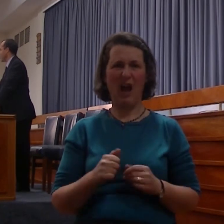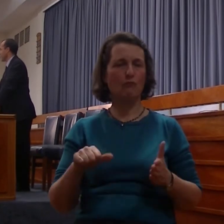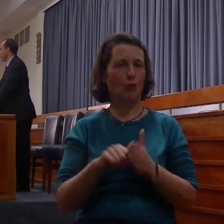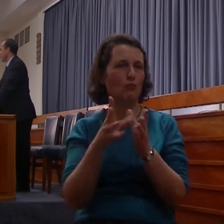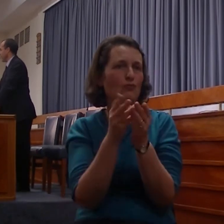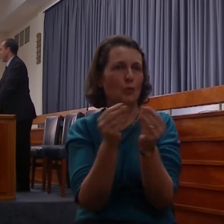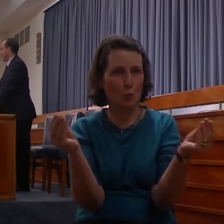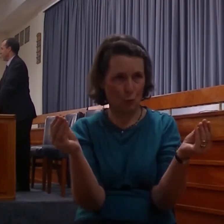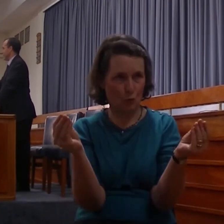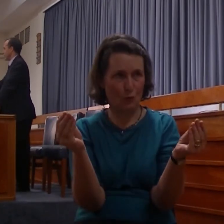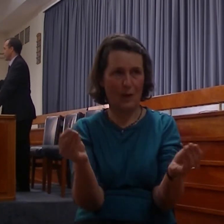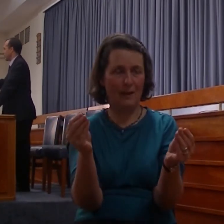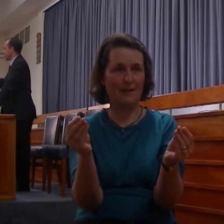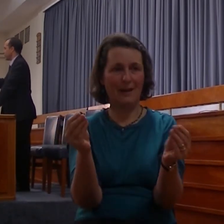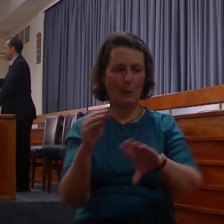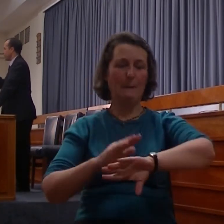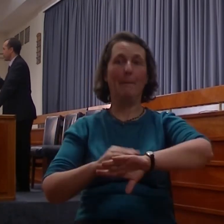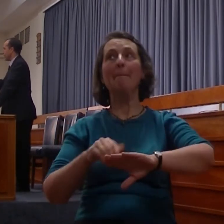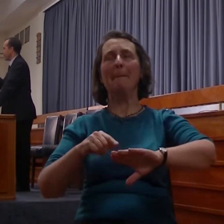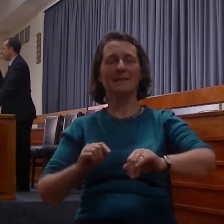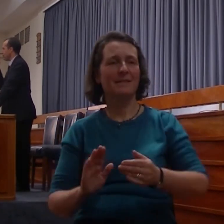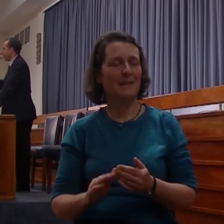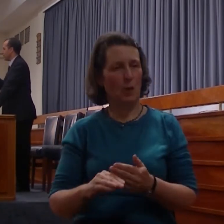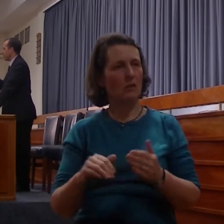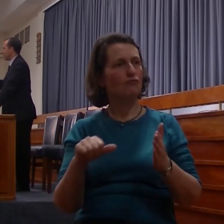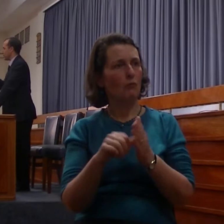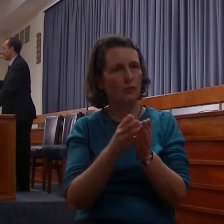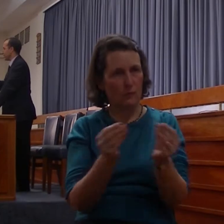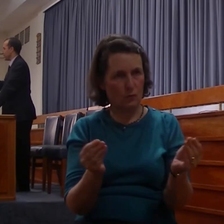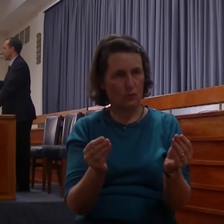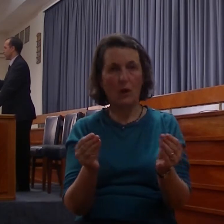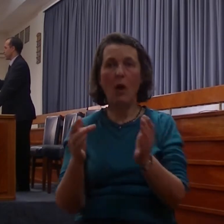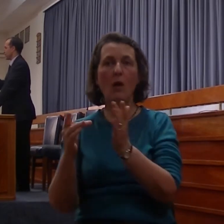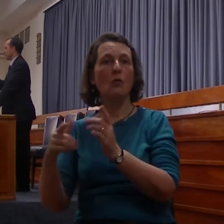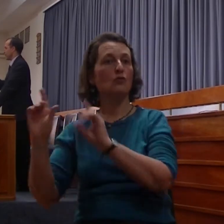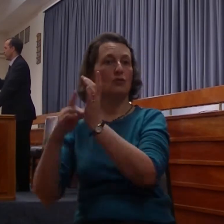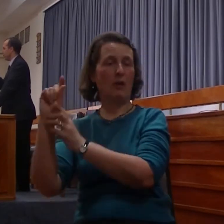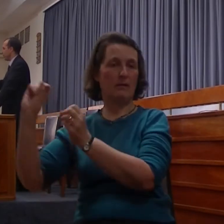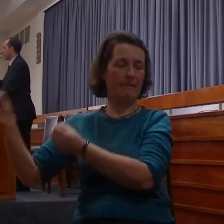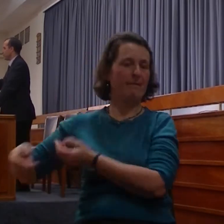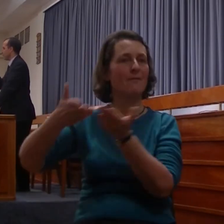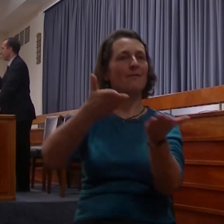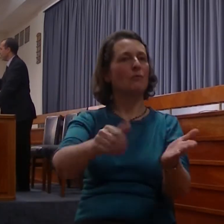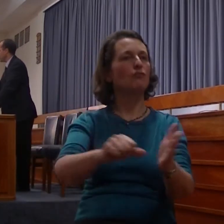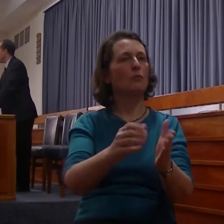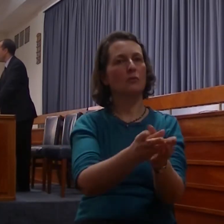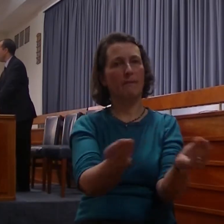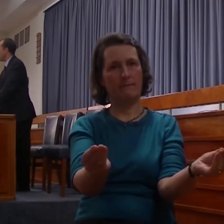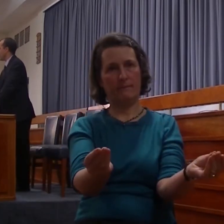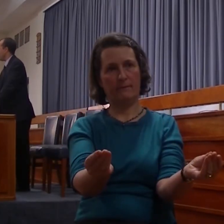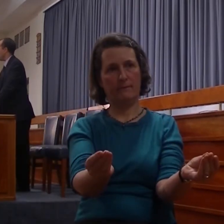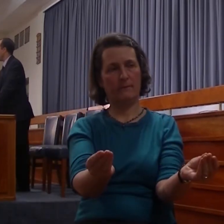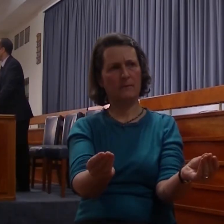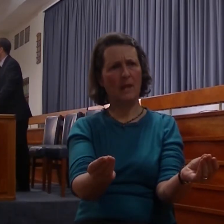is the solution. And here, as you know, I always struggle with time. And the solution